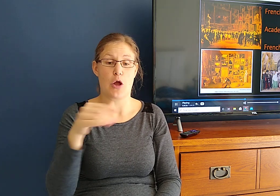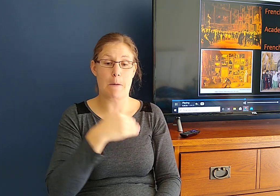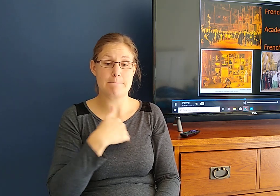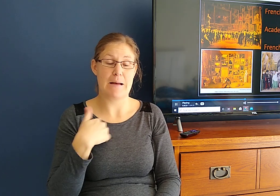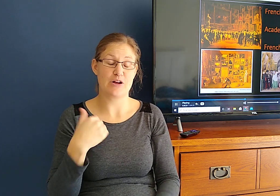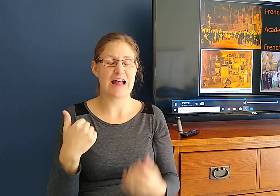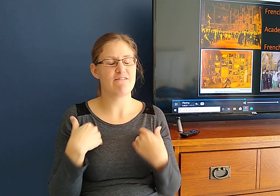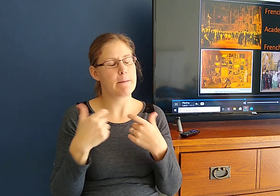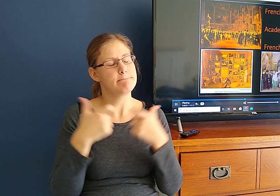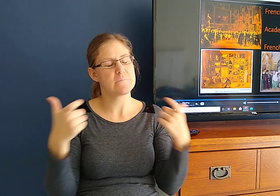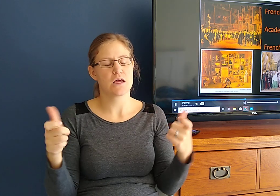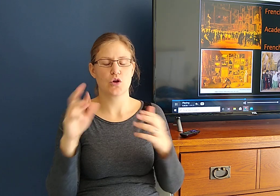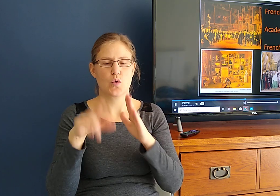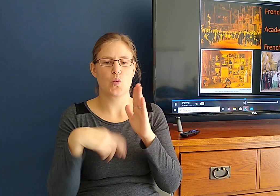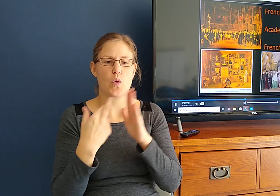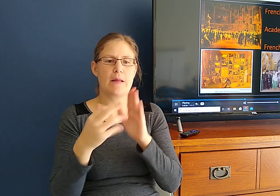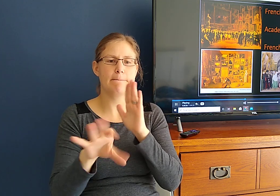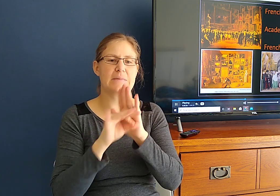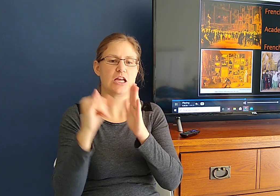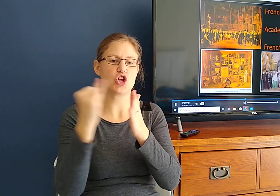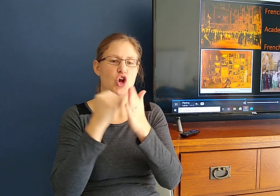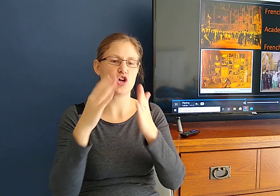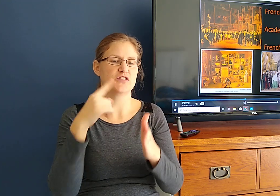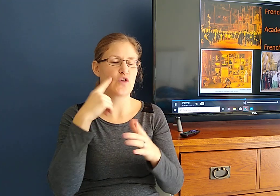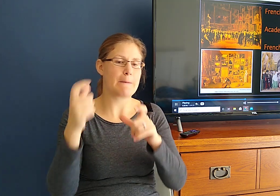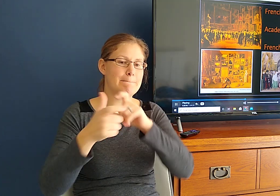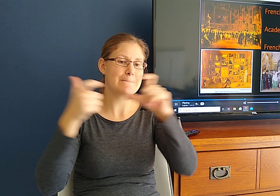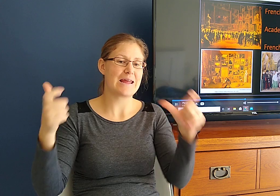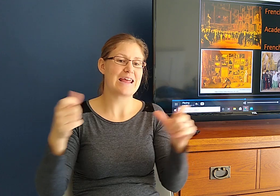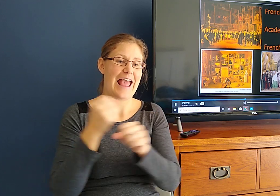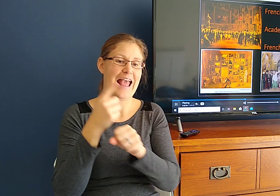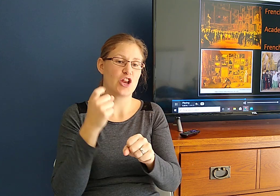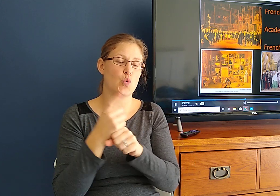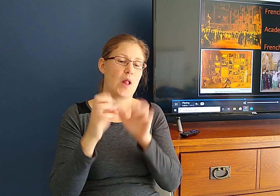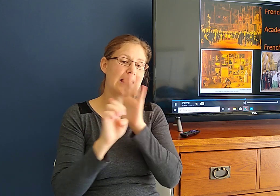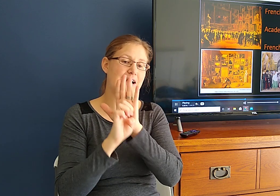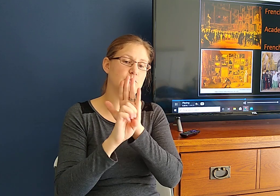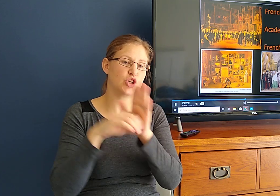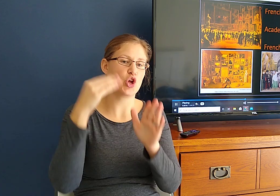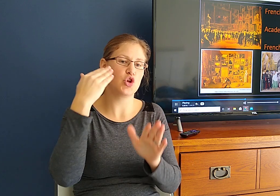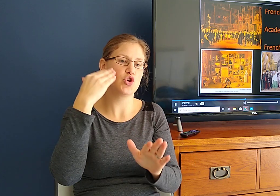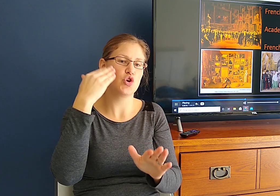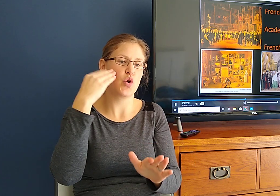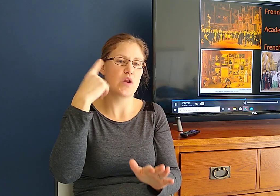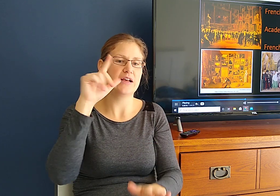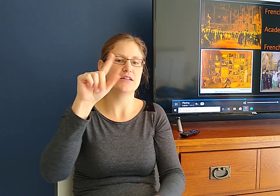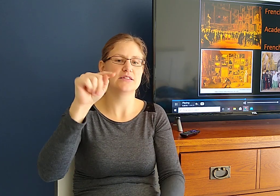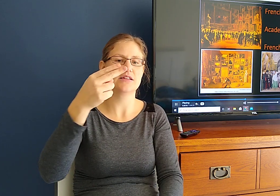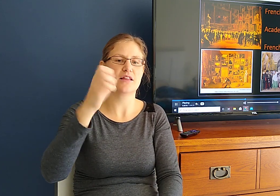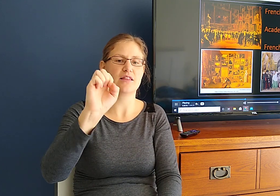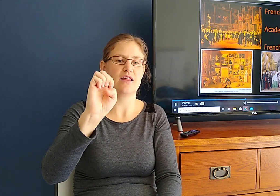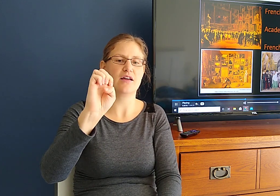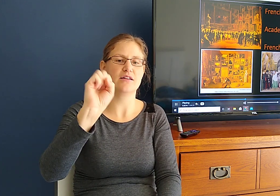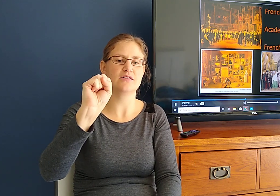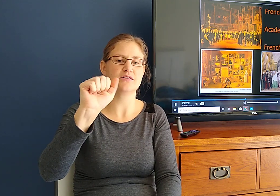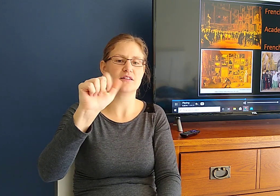role in selecting artists for a huge annual exhibition known as the Salon.